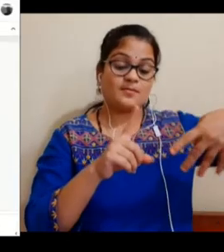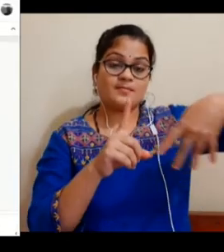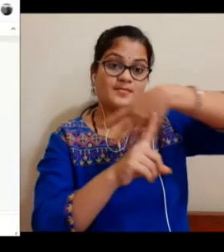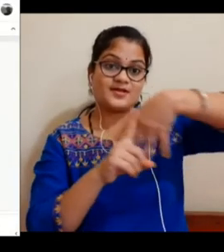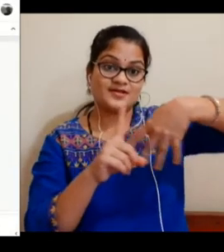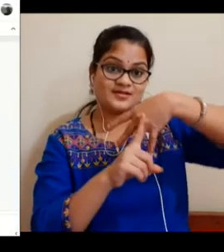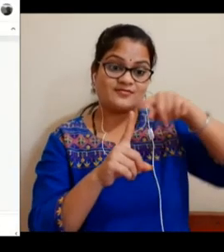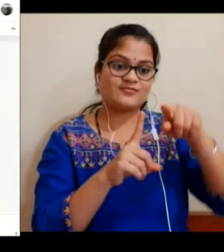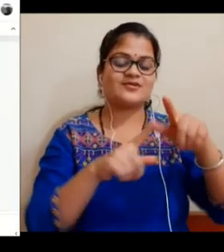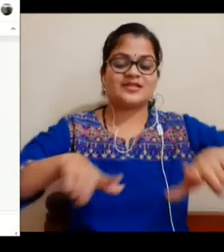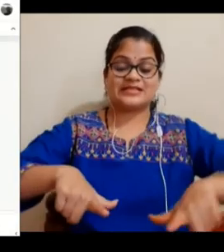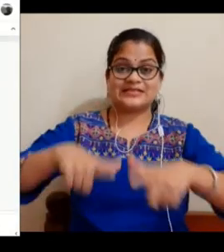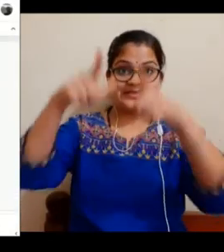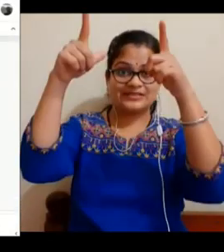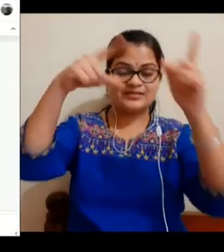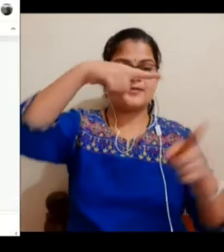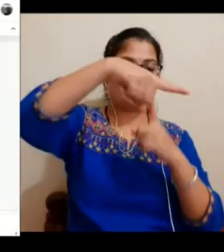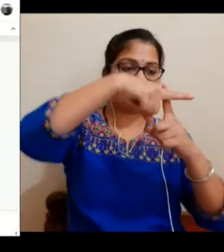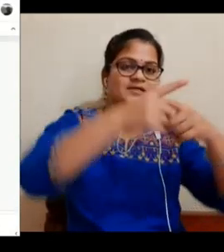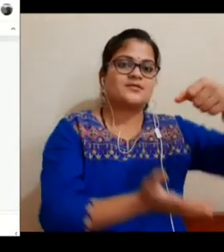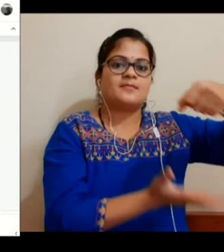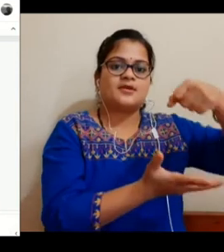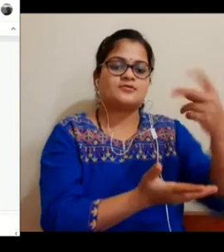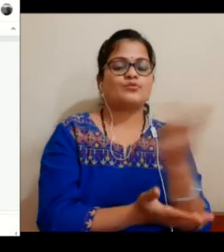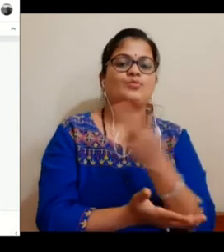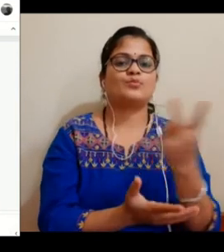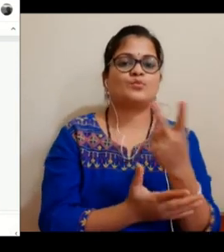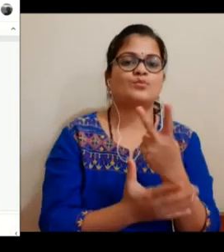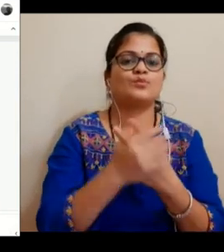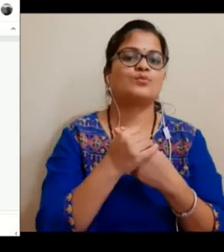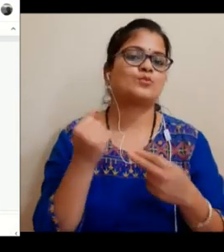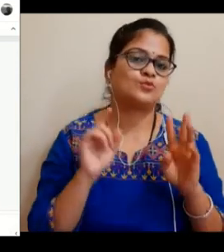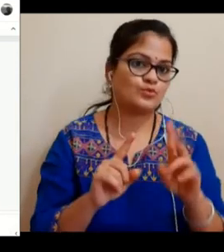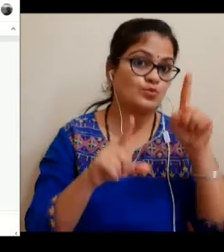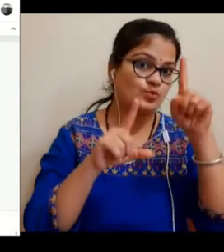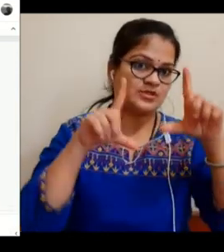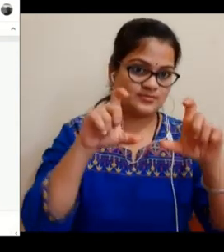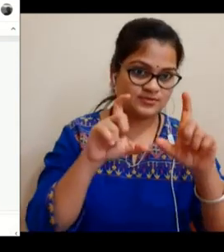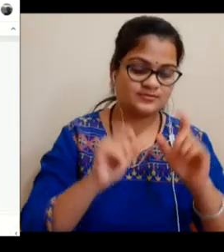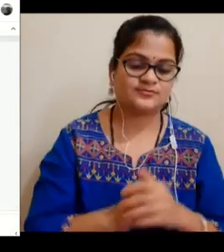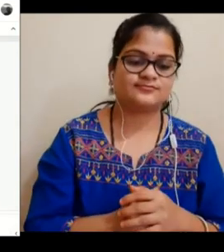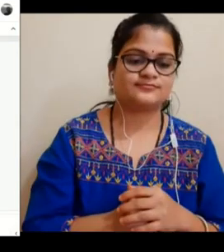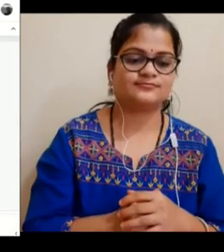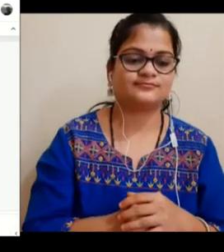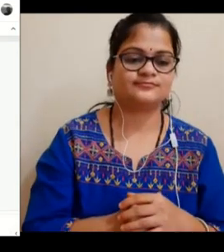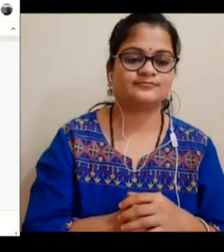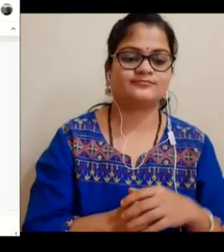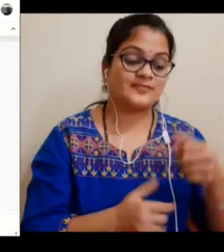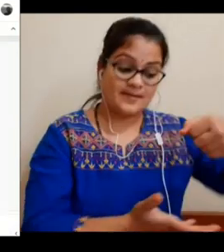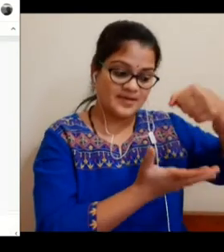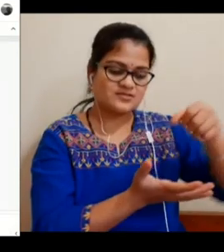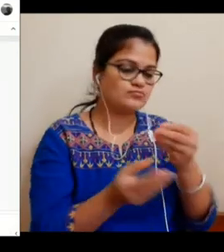So now I have added the, so now the basket is also in the background.